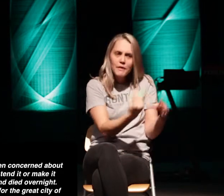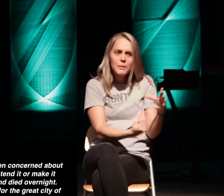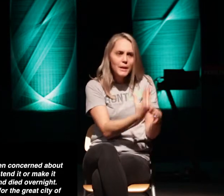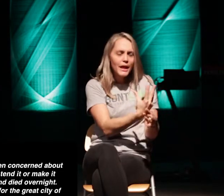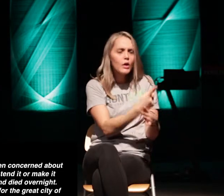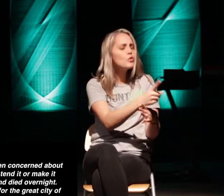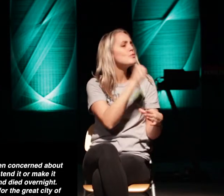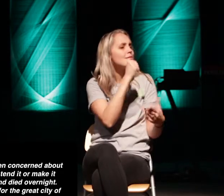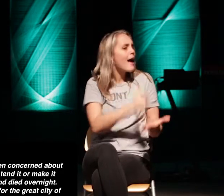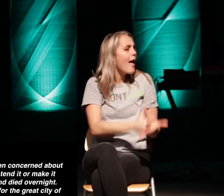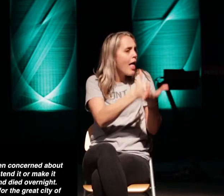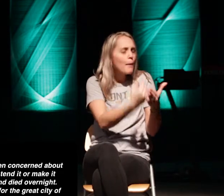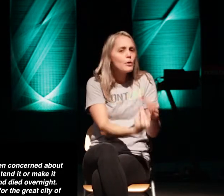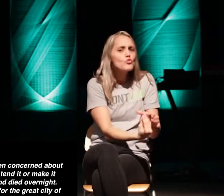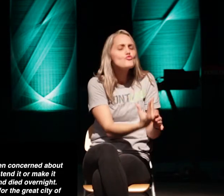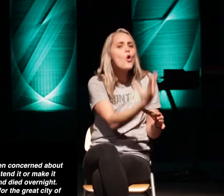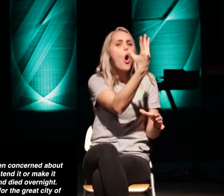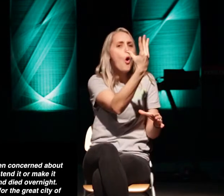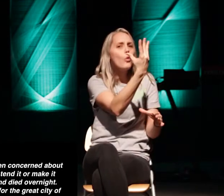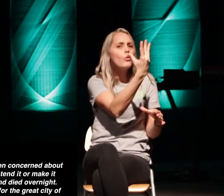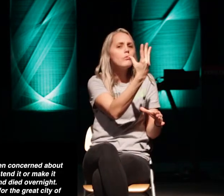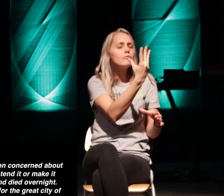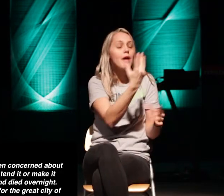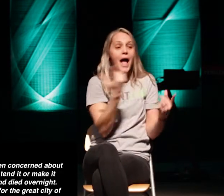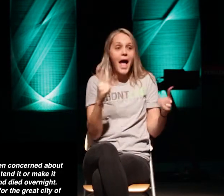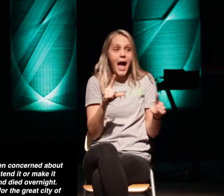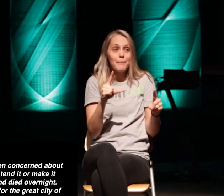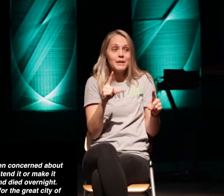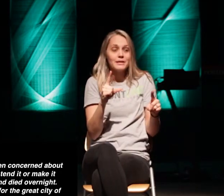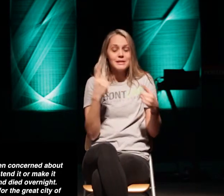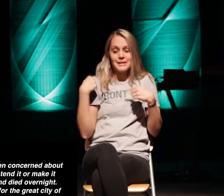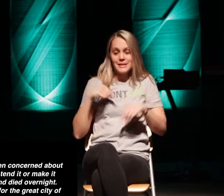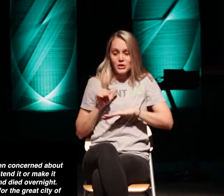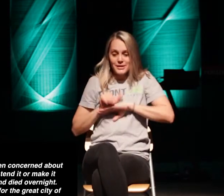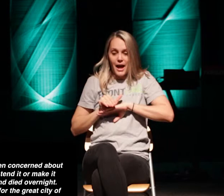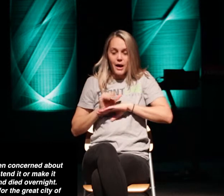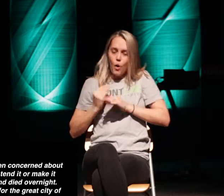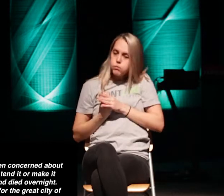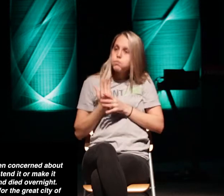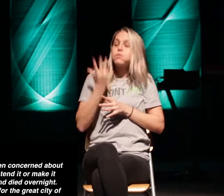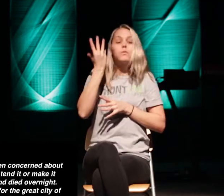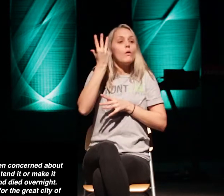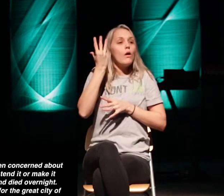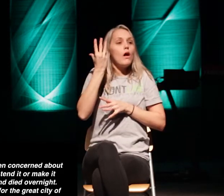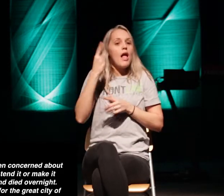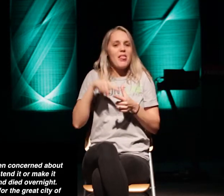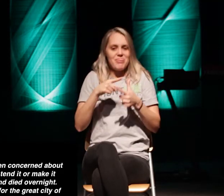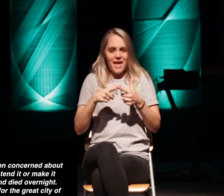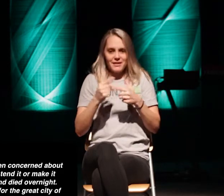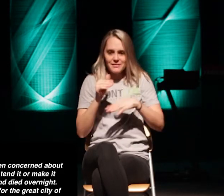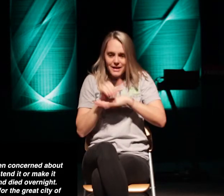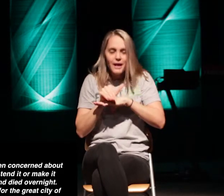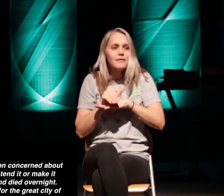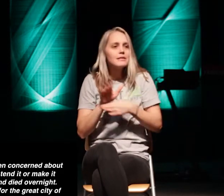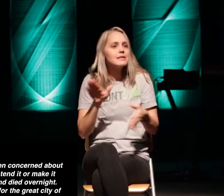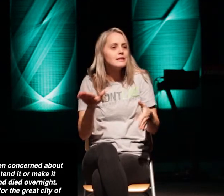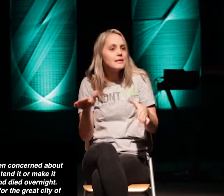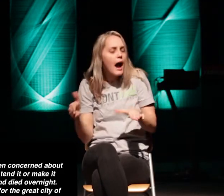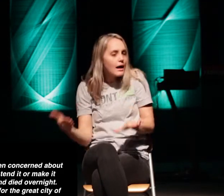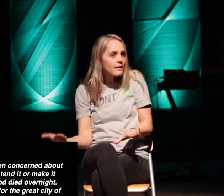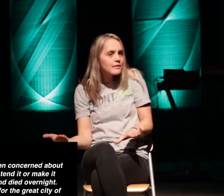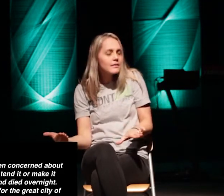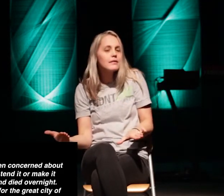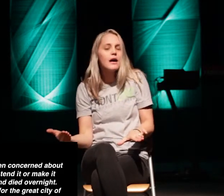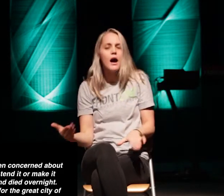grow. It sprang up overnight, and it died overnight. And should I not have concern for the